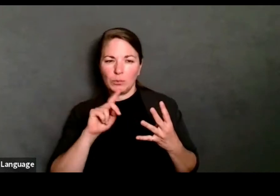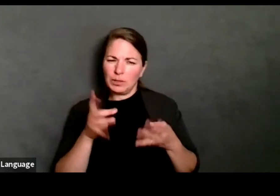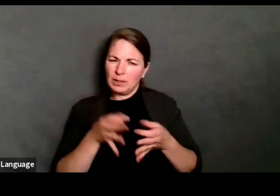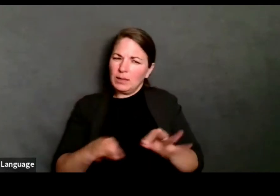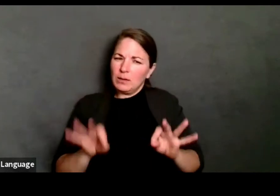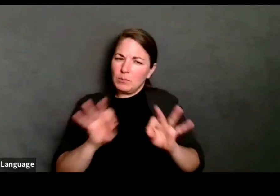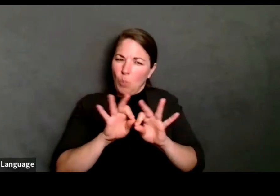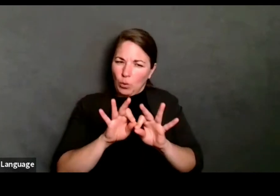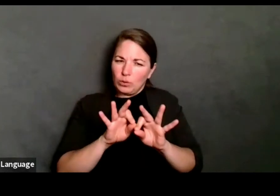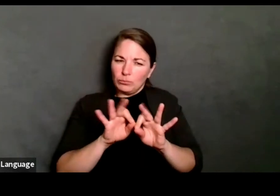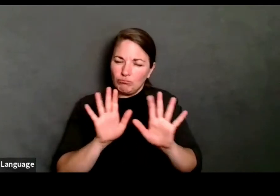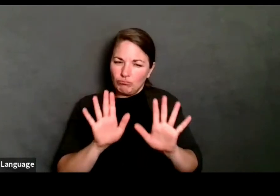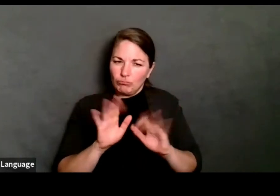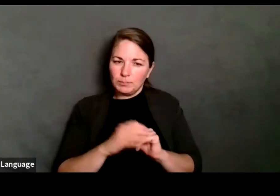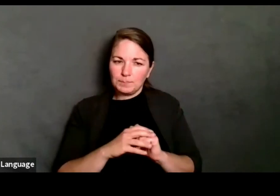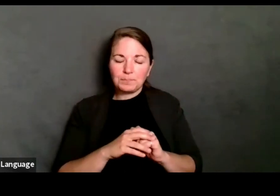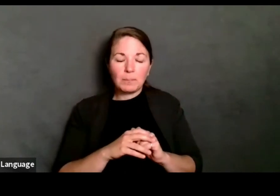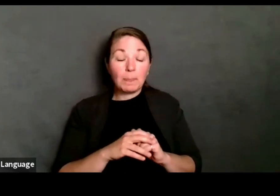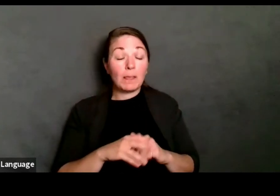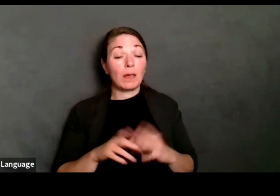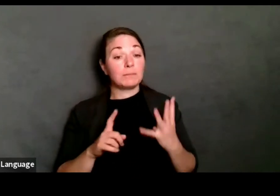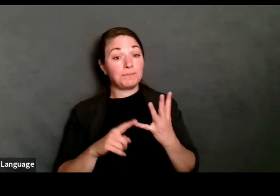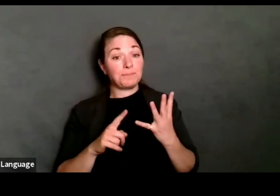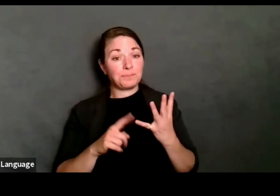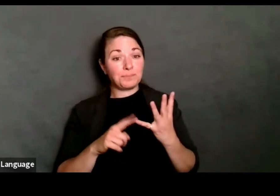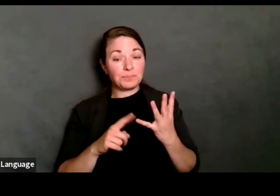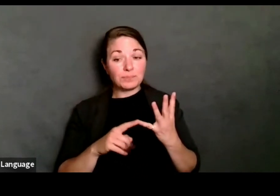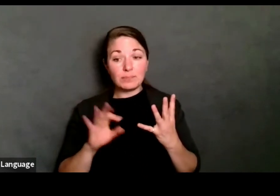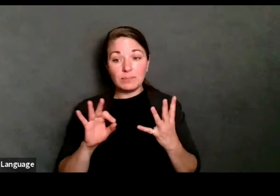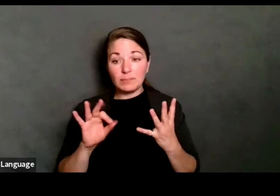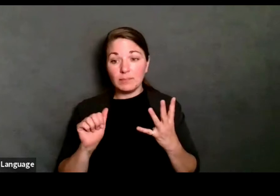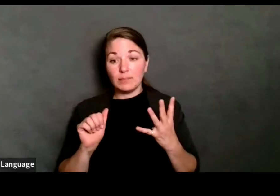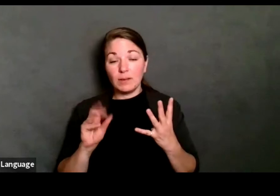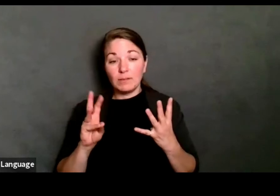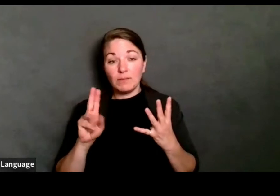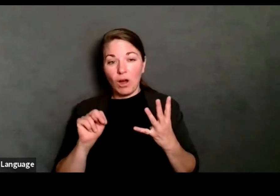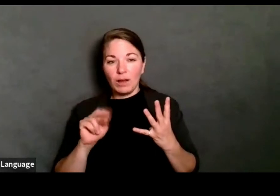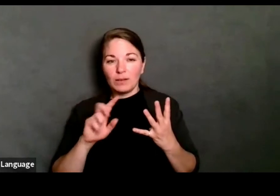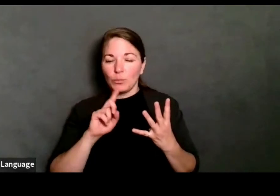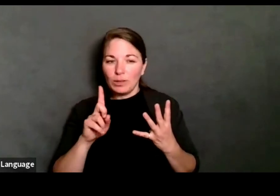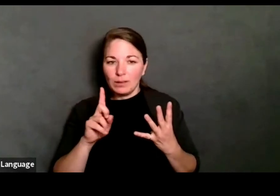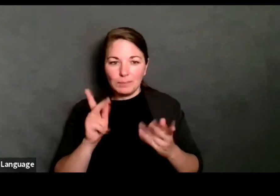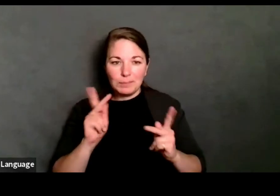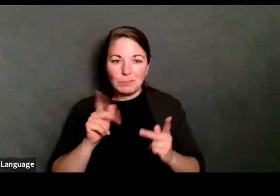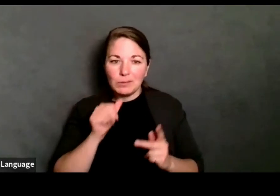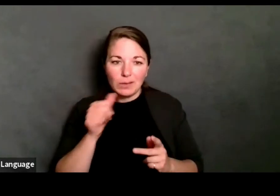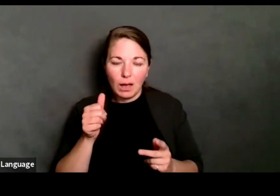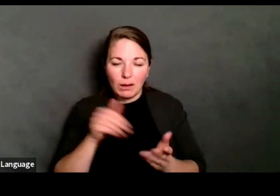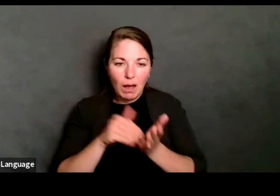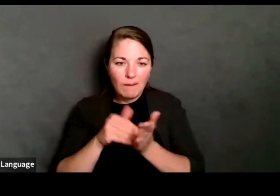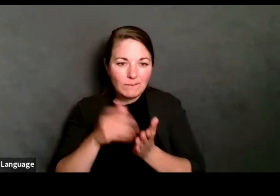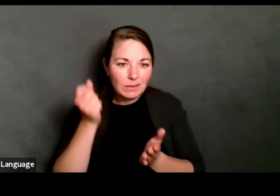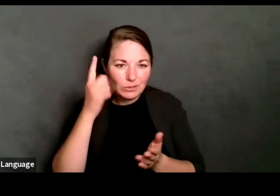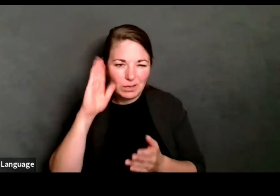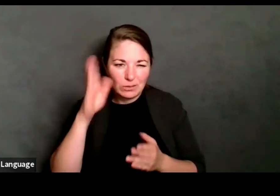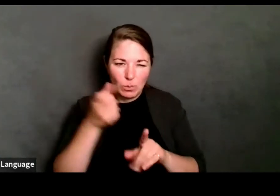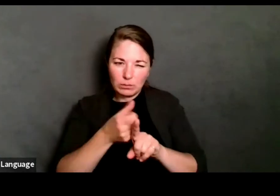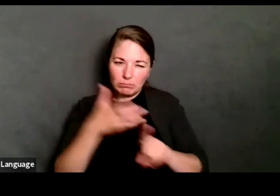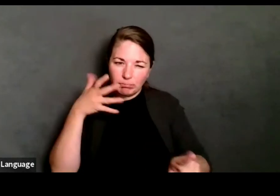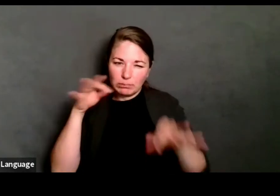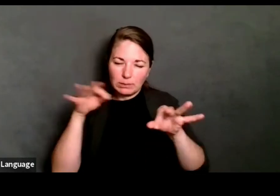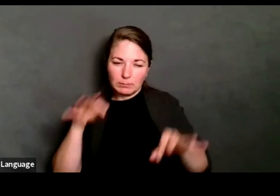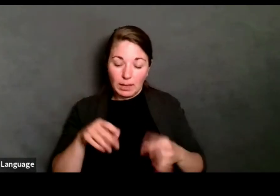about sex. Fawn in particular is such a stigmatized and little understood response that I think it bears some more